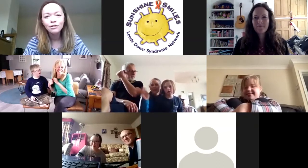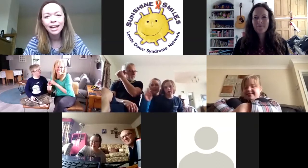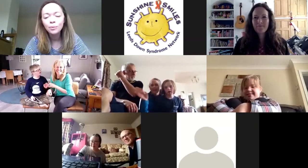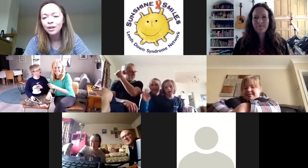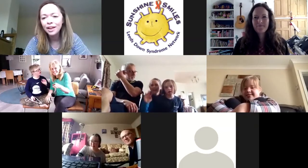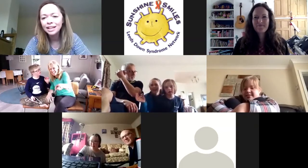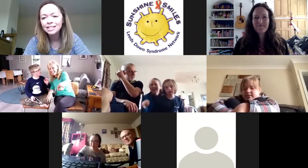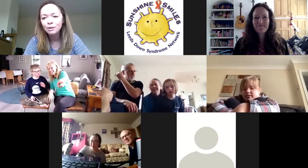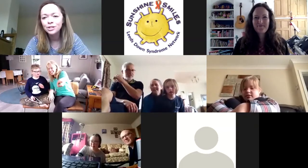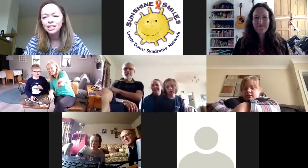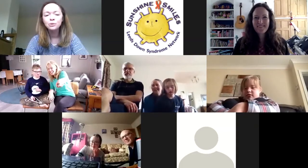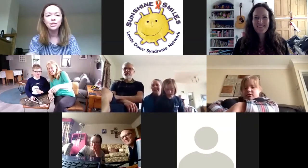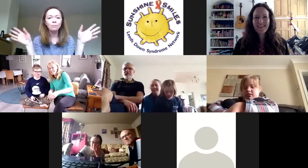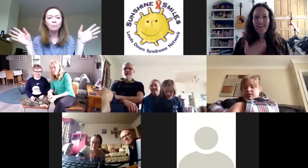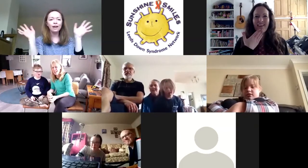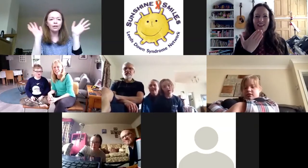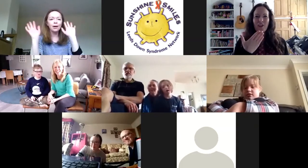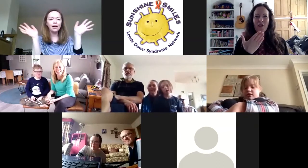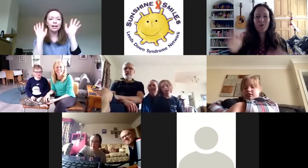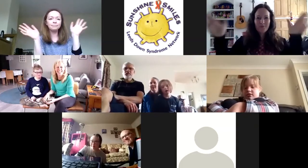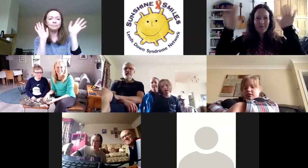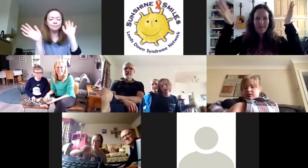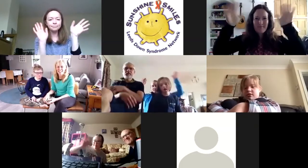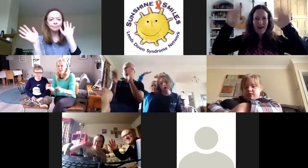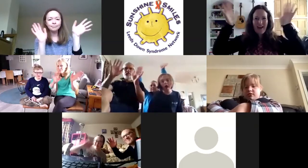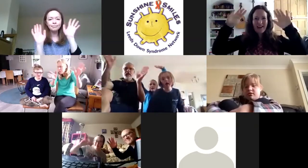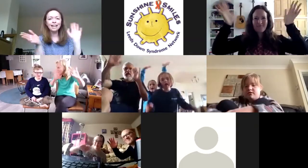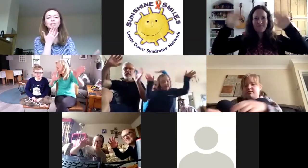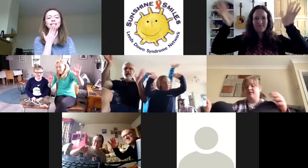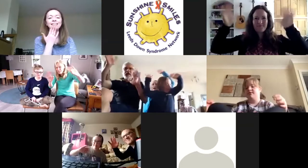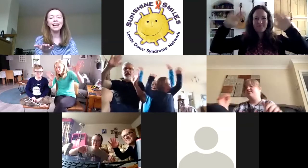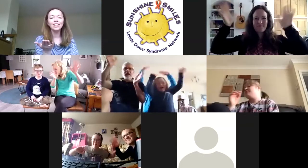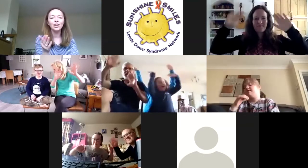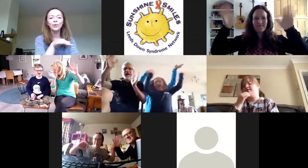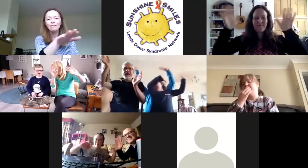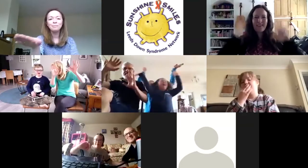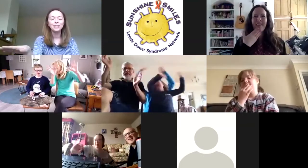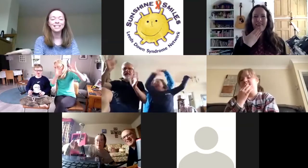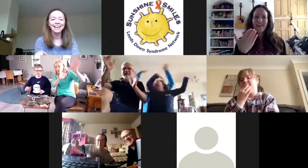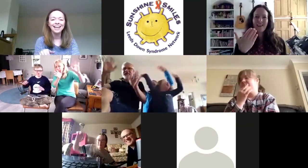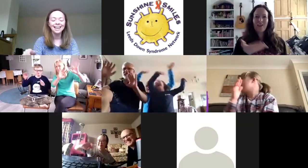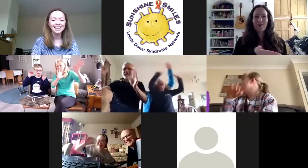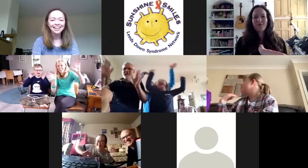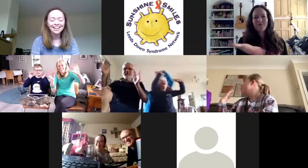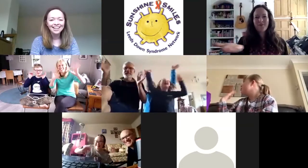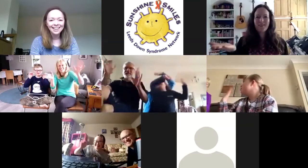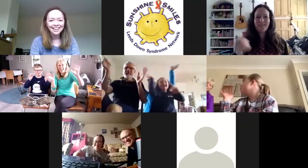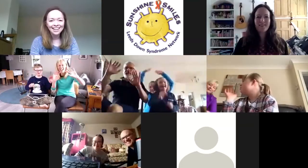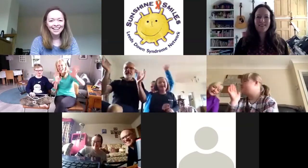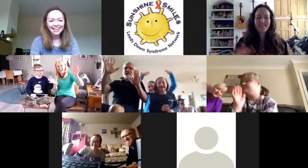Okay, great. Well, thanks everybody. Should we do a big wave goodbye? And should we say thank you, everybody?